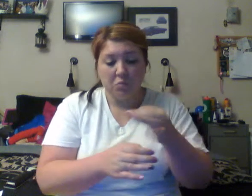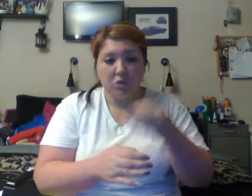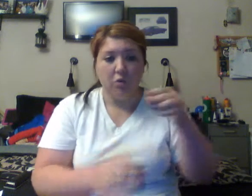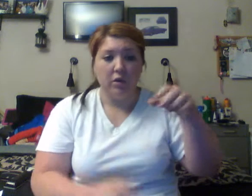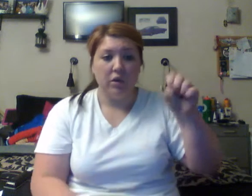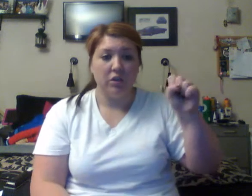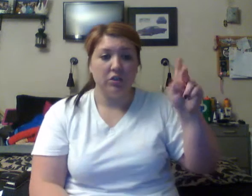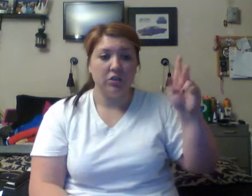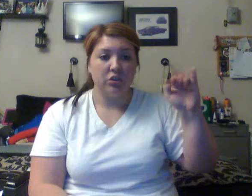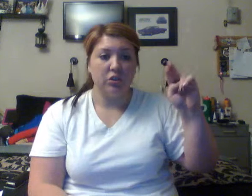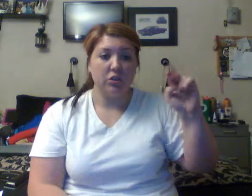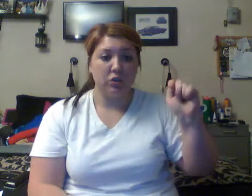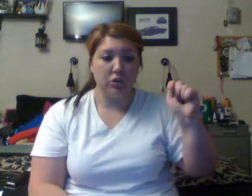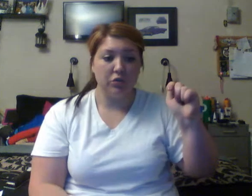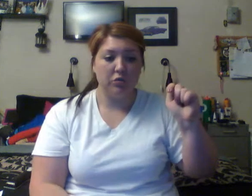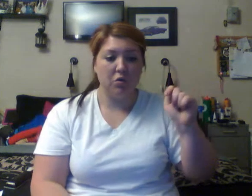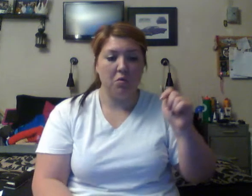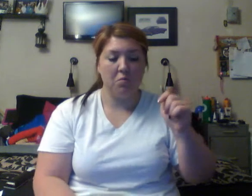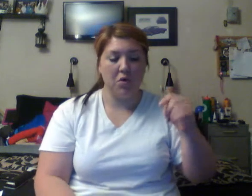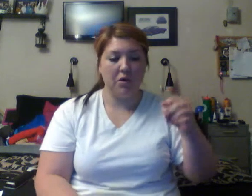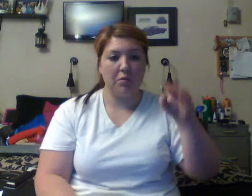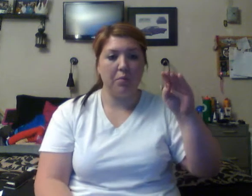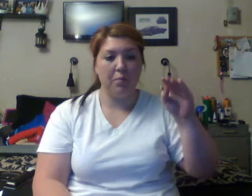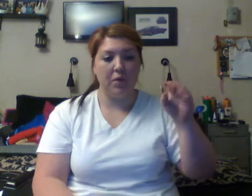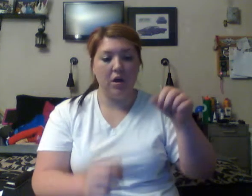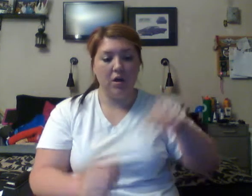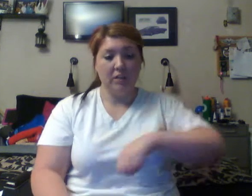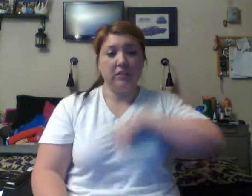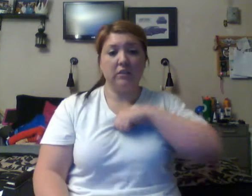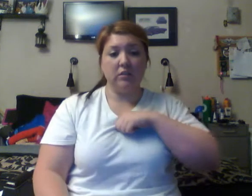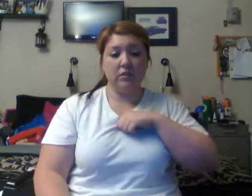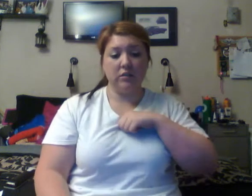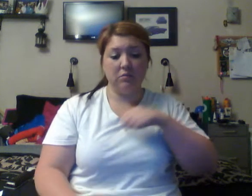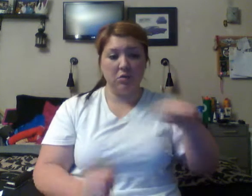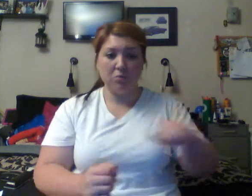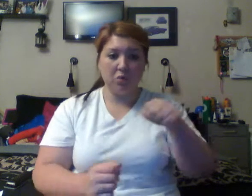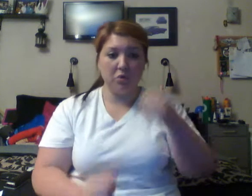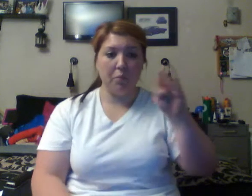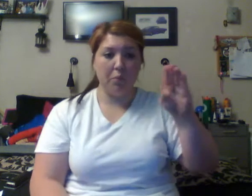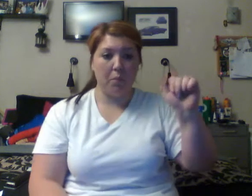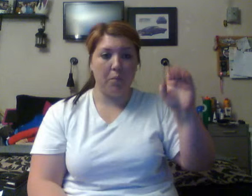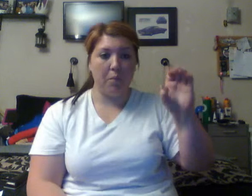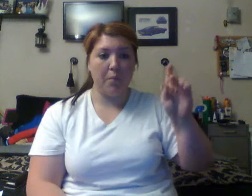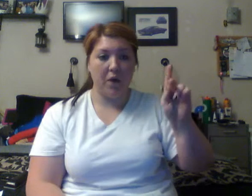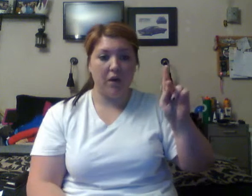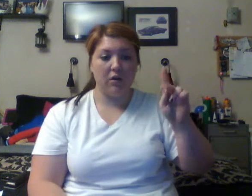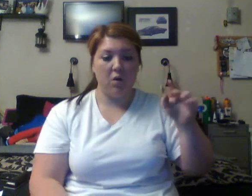skirt therefore is going to have an opening in the center, and the zipper is going to fit directly in this center opening.